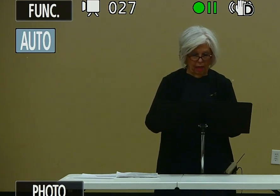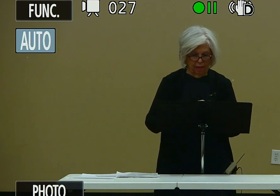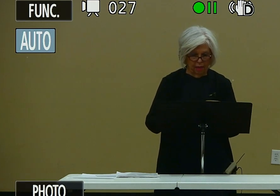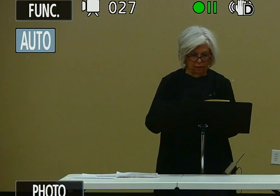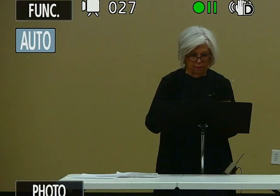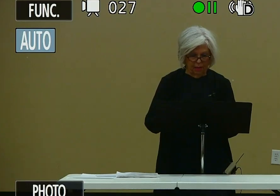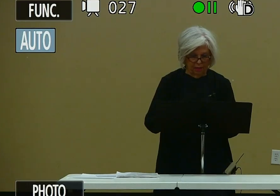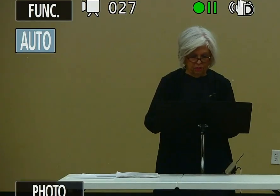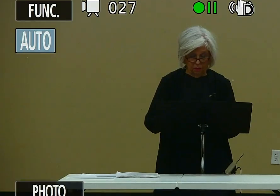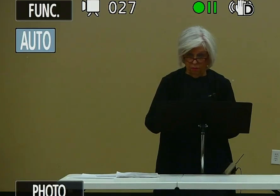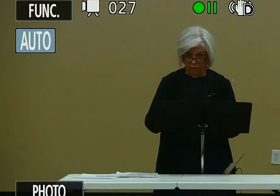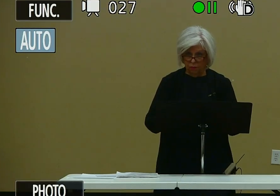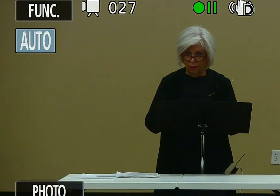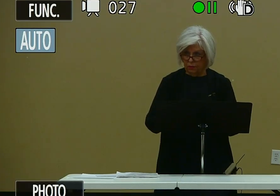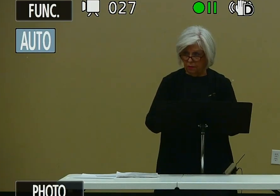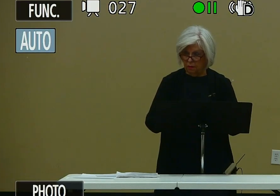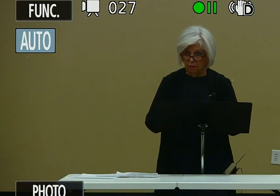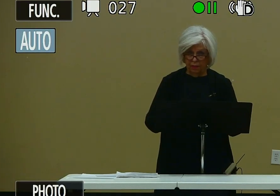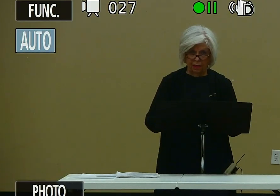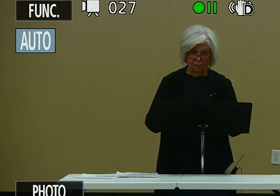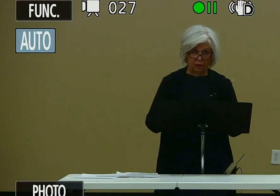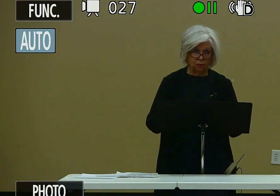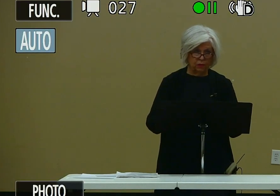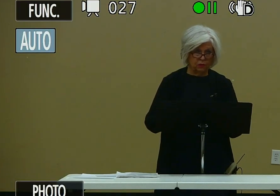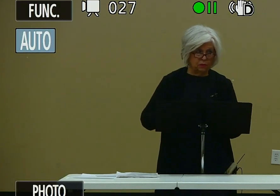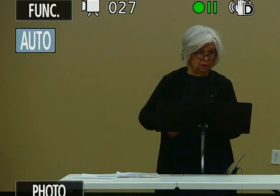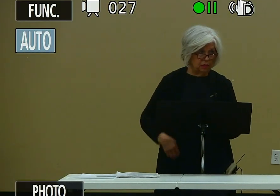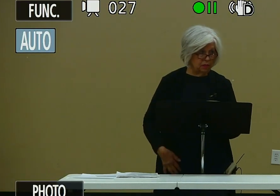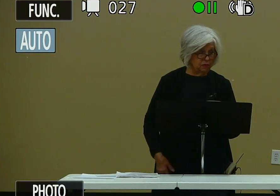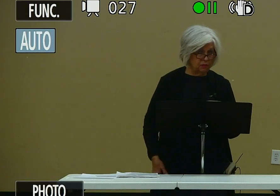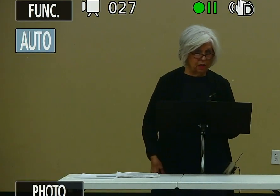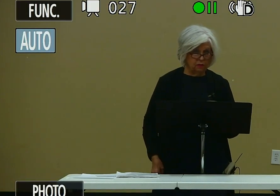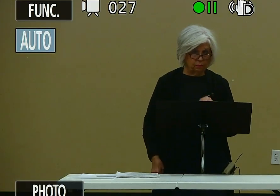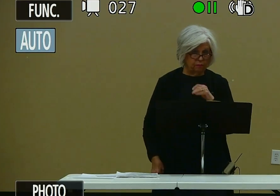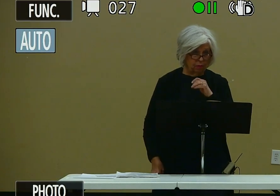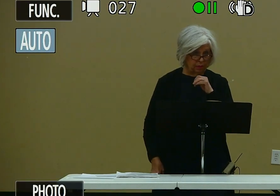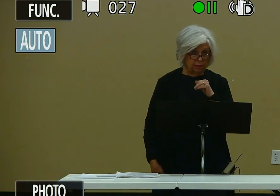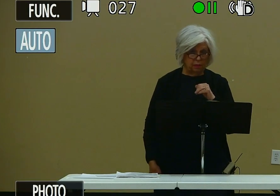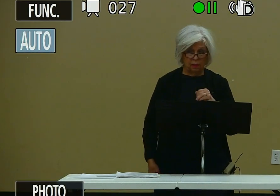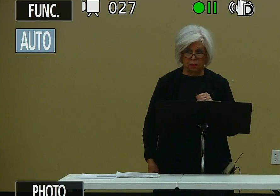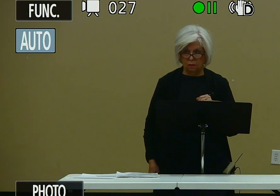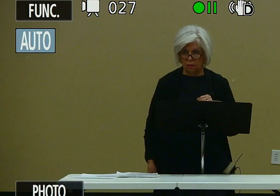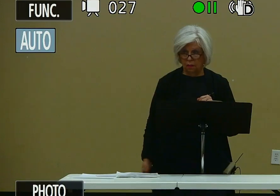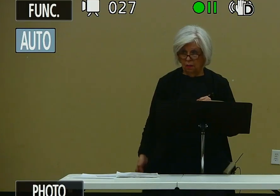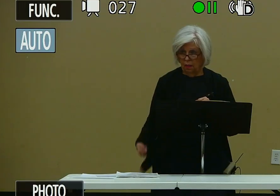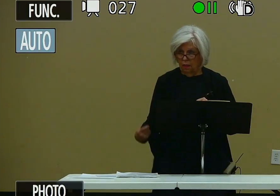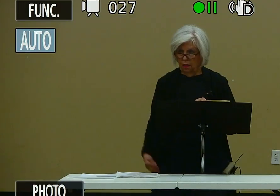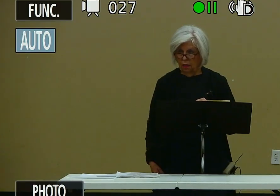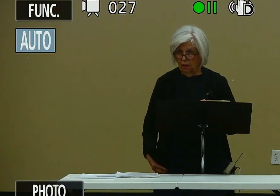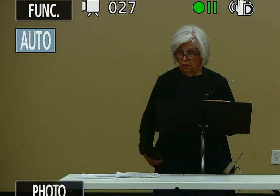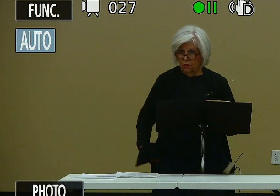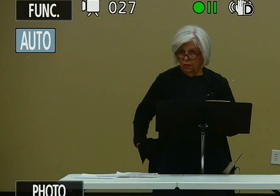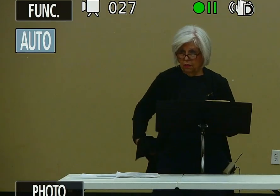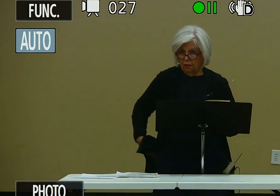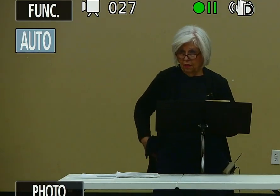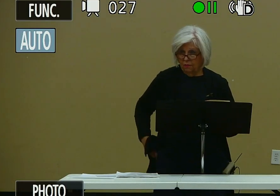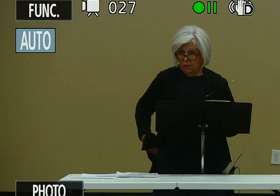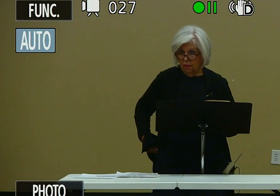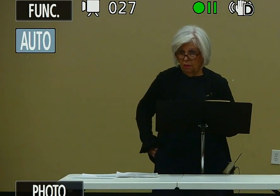And let me ask, are there any questions? Anybody have any questions on any of the signs that we've already done, or anything that I've said that might have